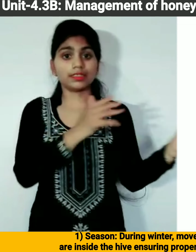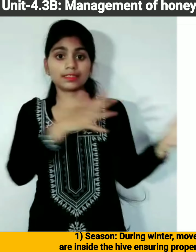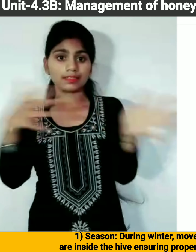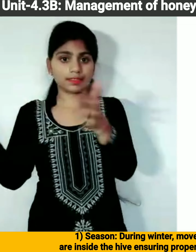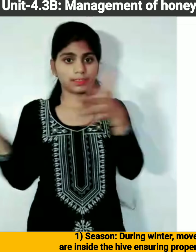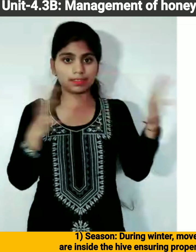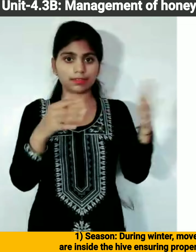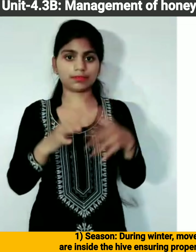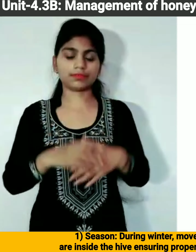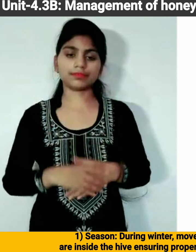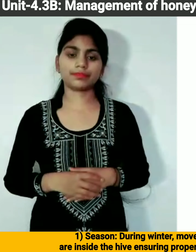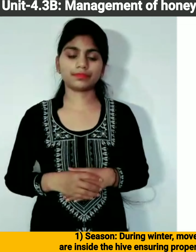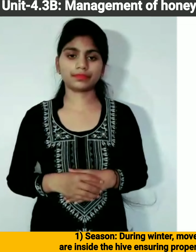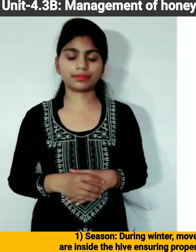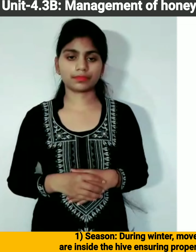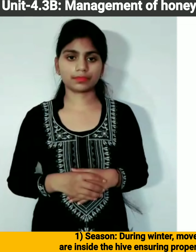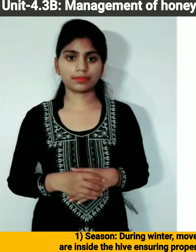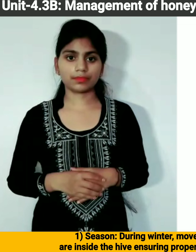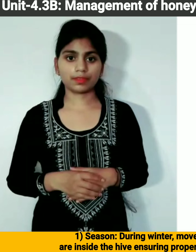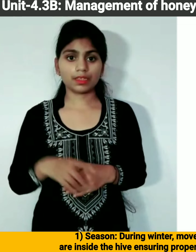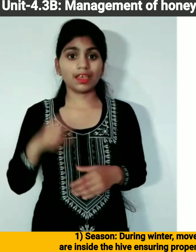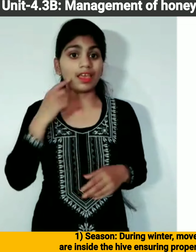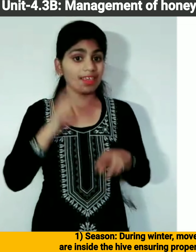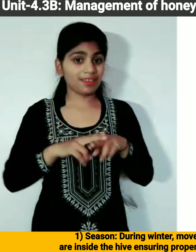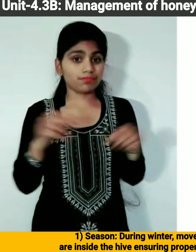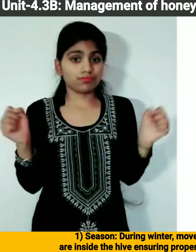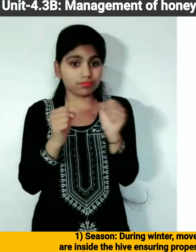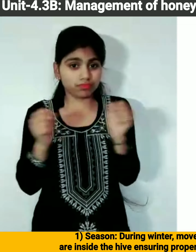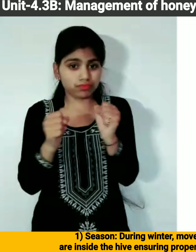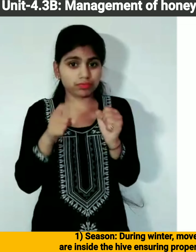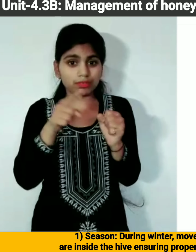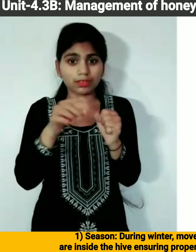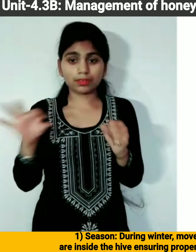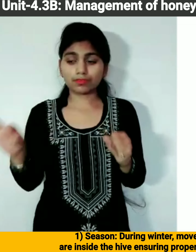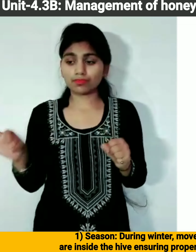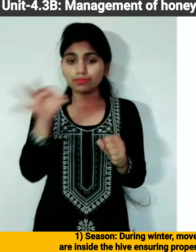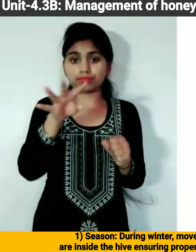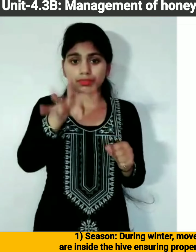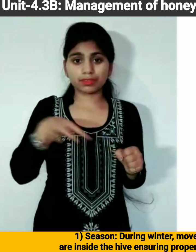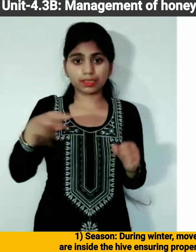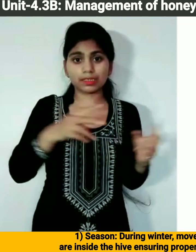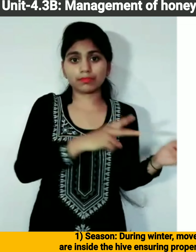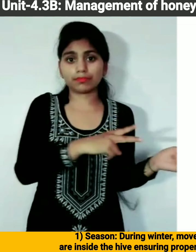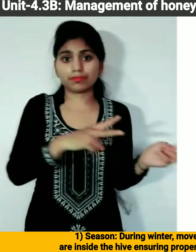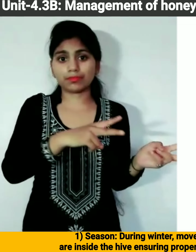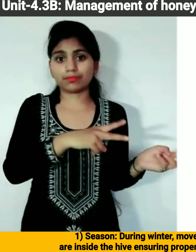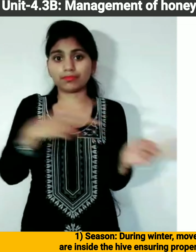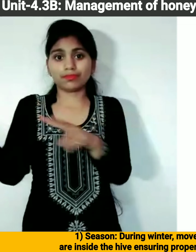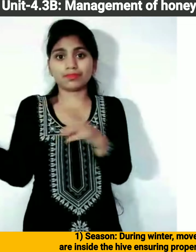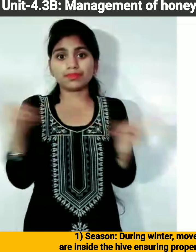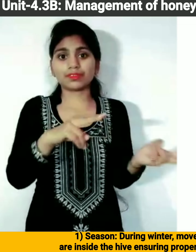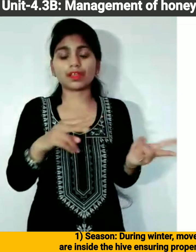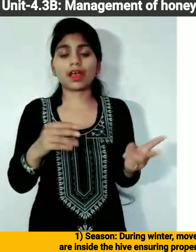Season. During winter, move the hives at late night,